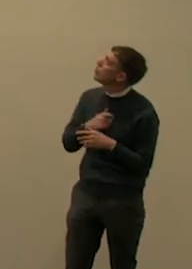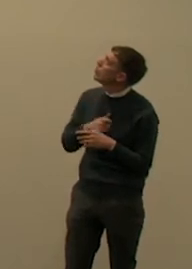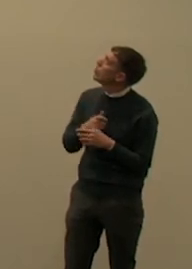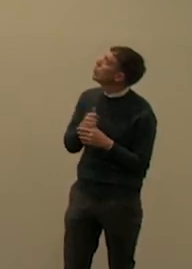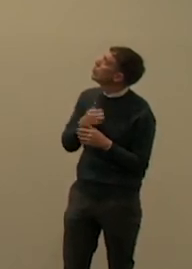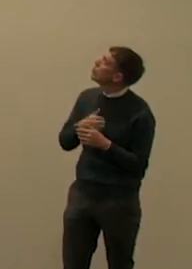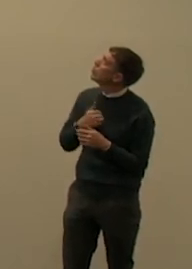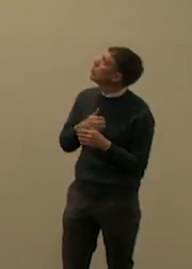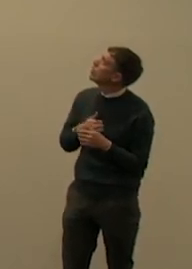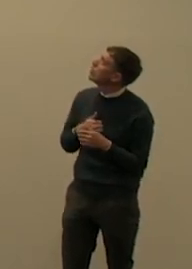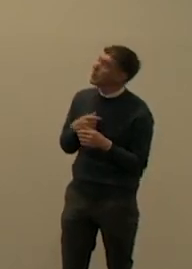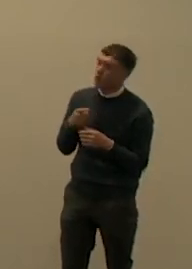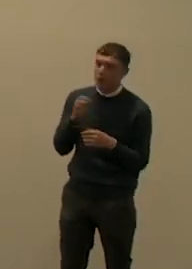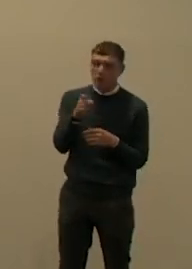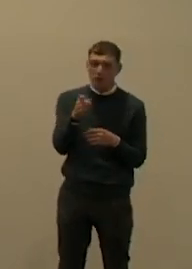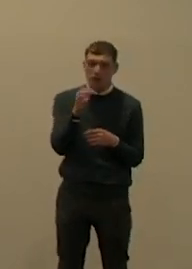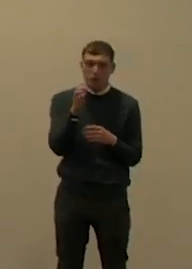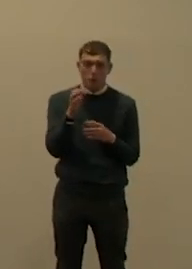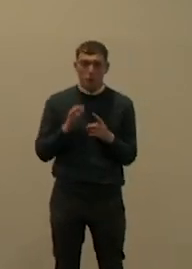I'm sorry, not here.